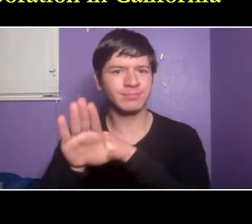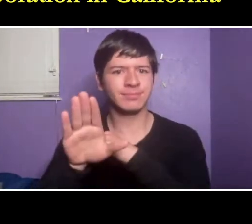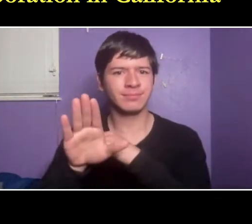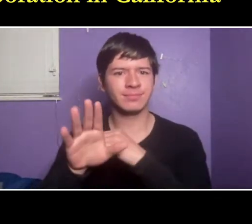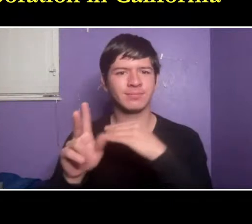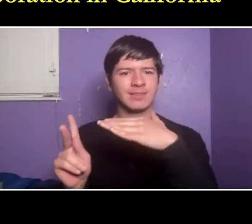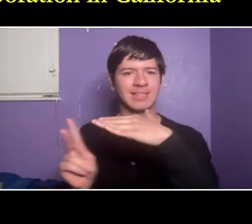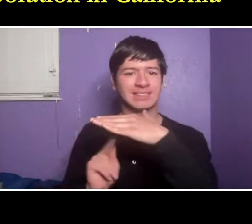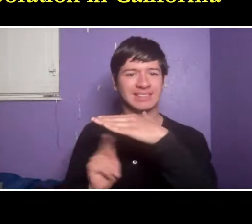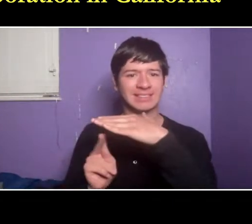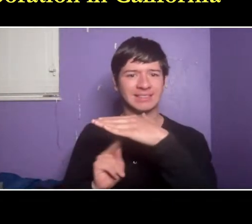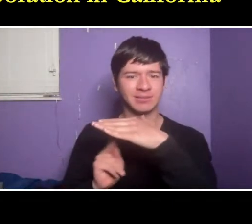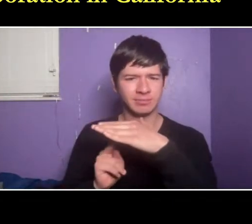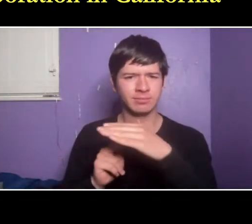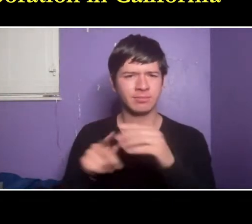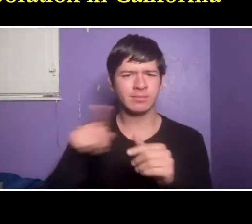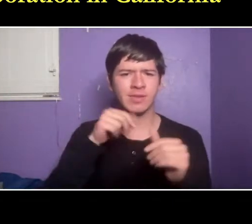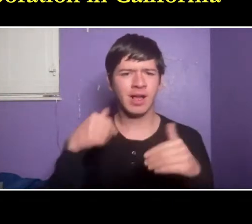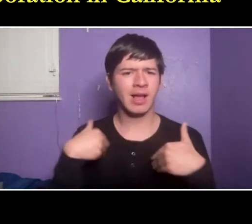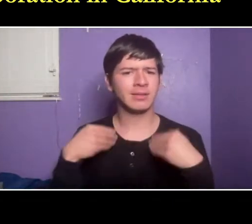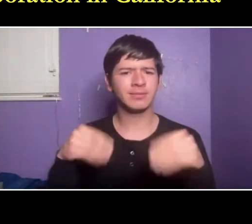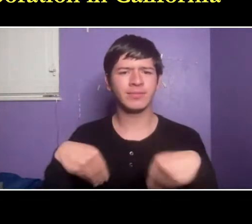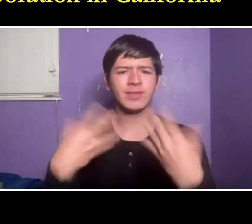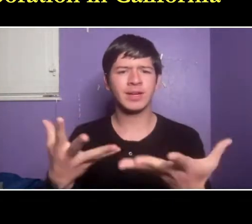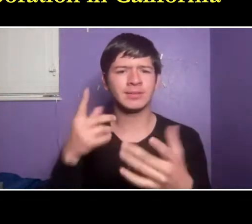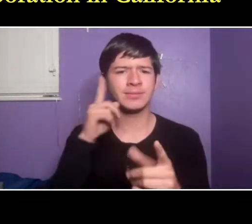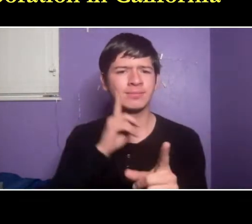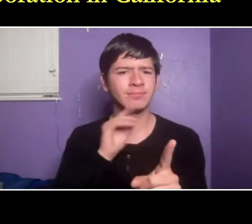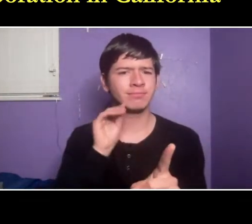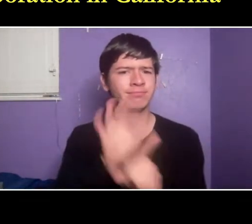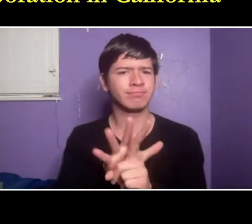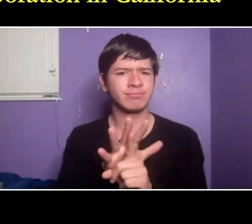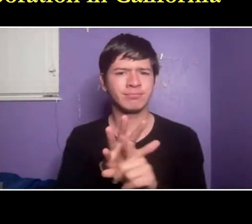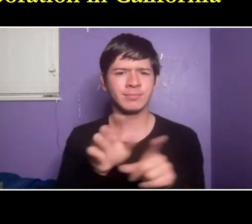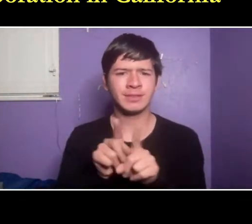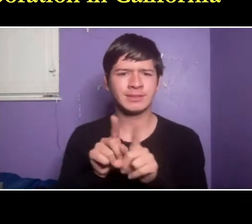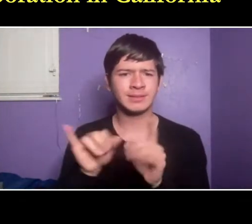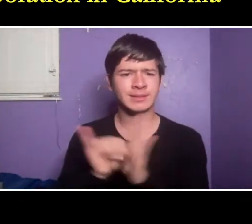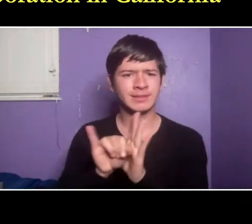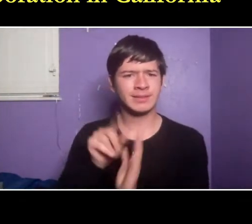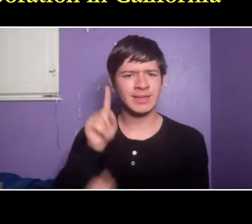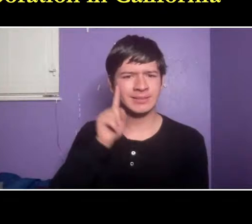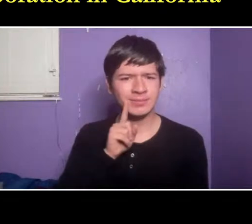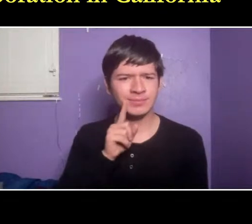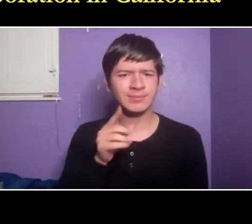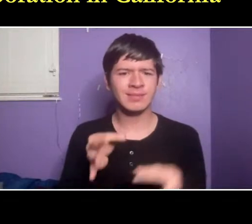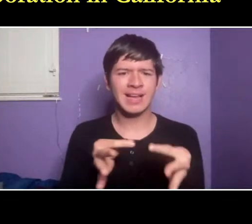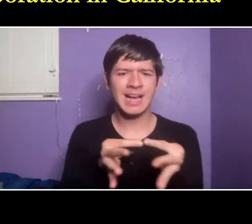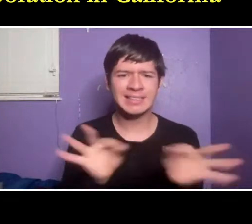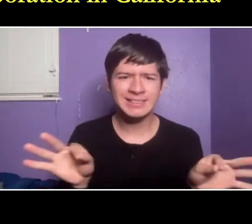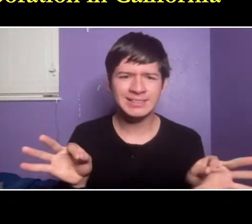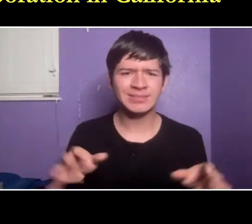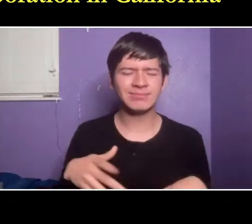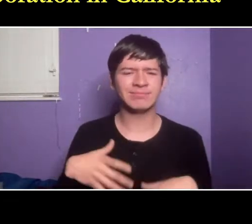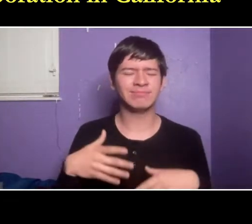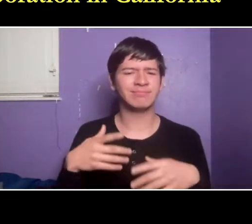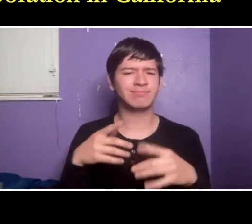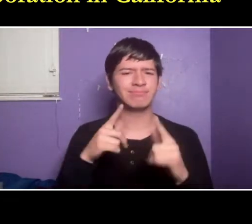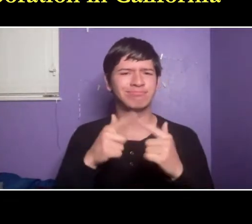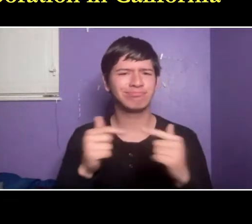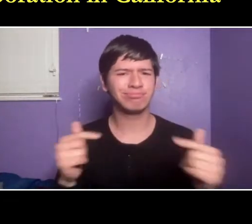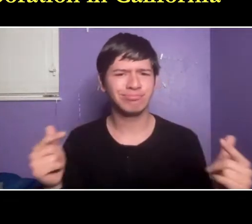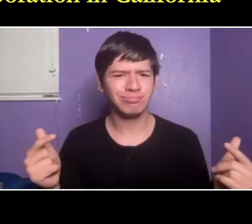And I had another question. For those who are young and starting kindergarten and they don't have any